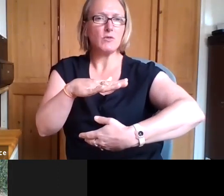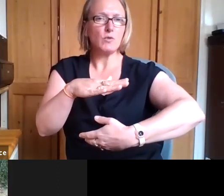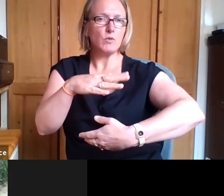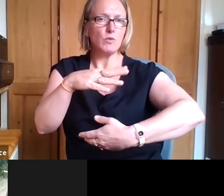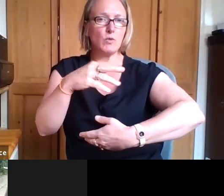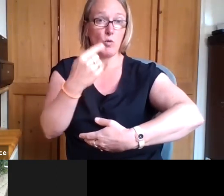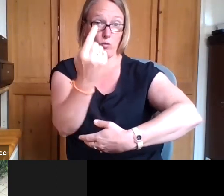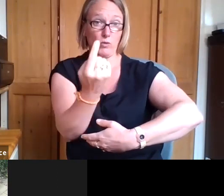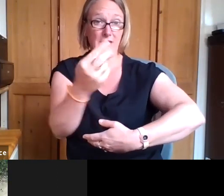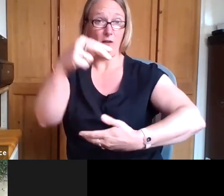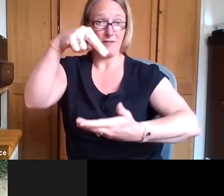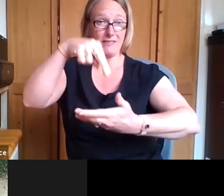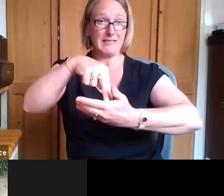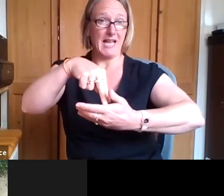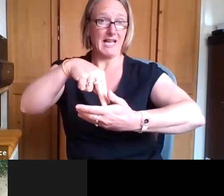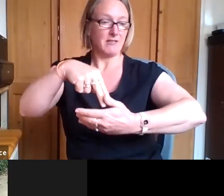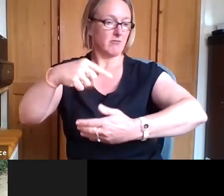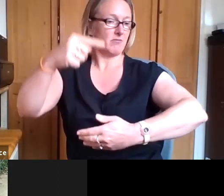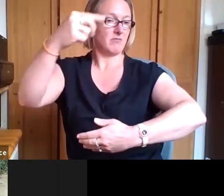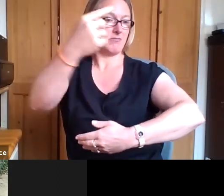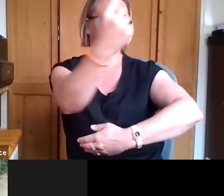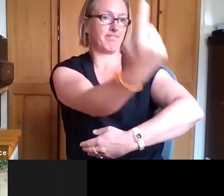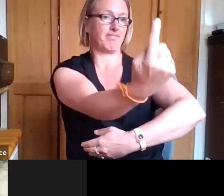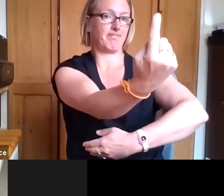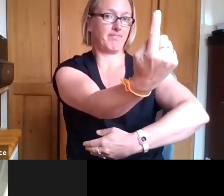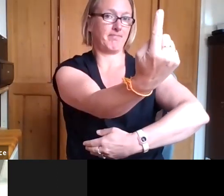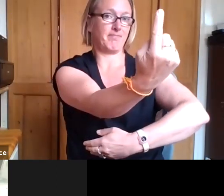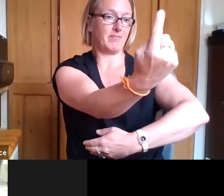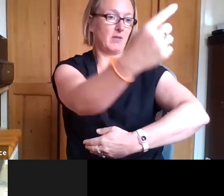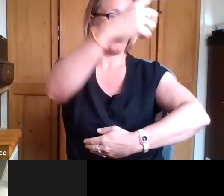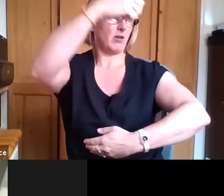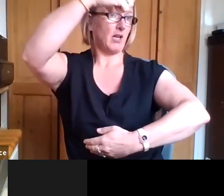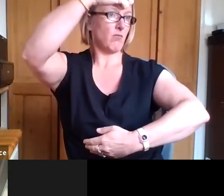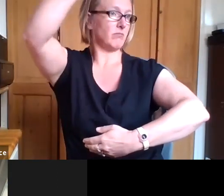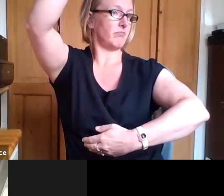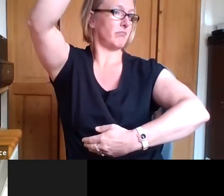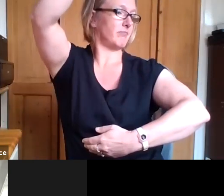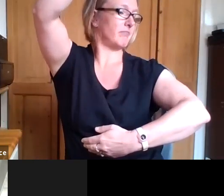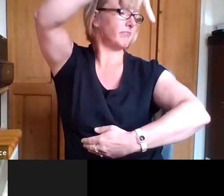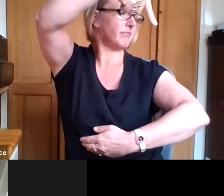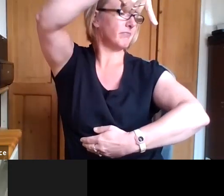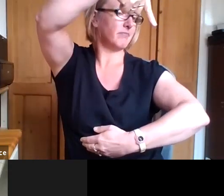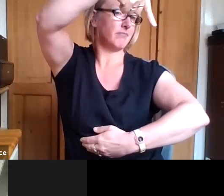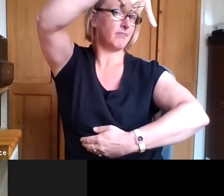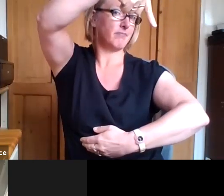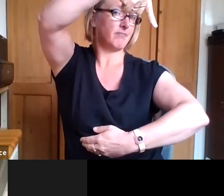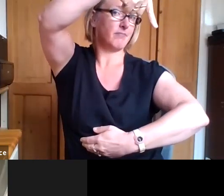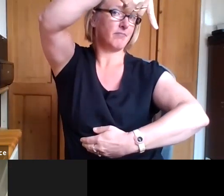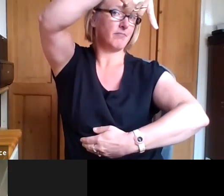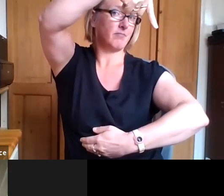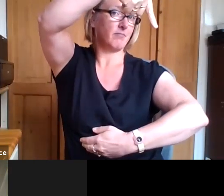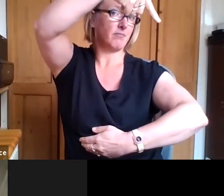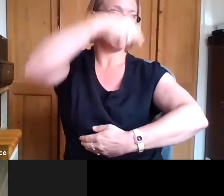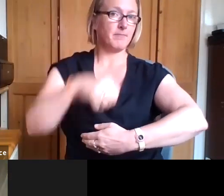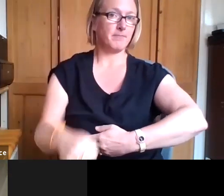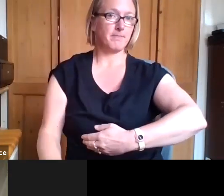head, directly on top, without dropping the camera. So we try to put it around your